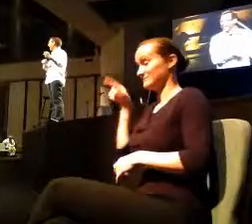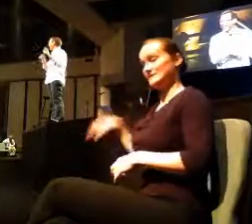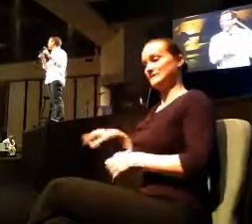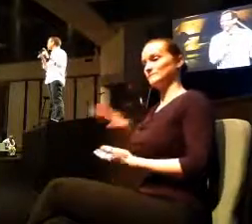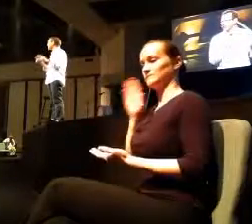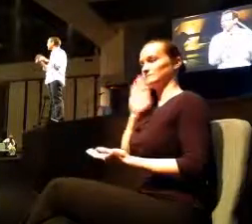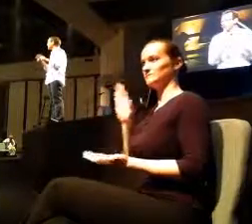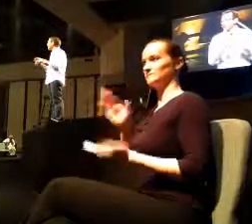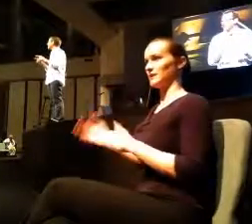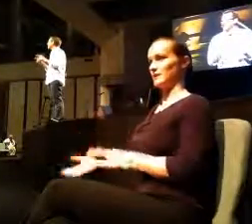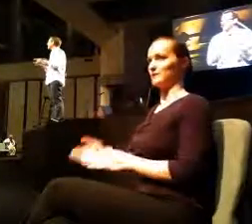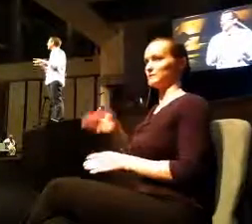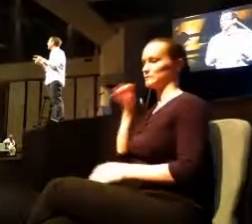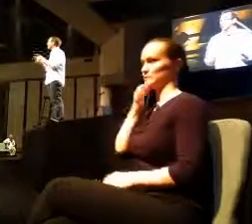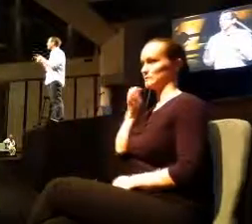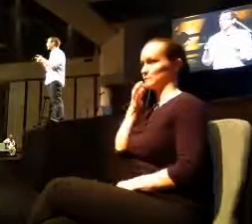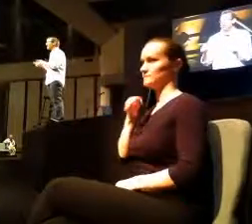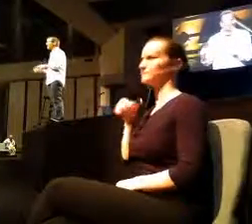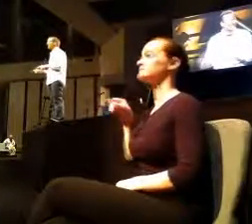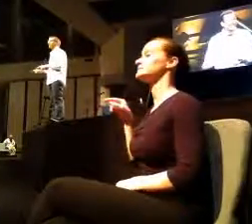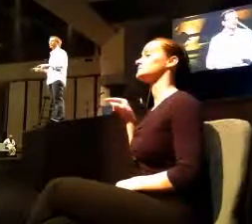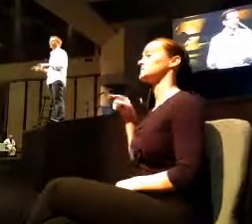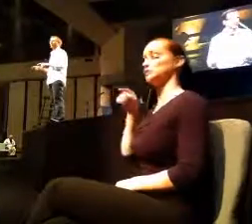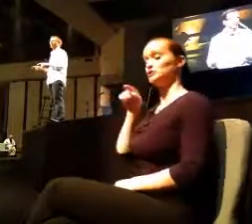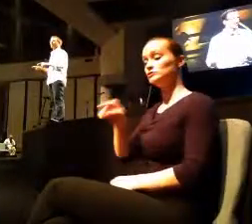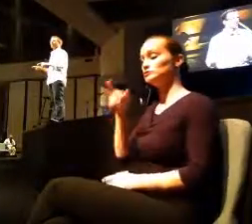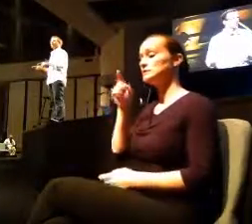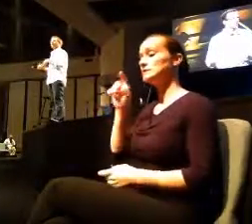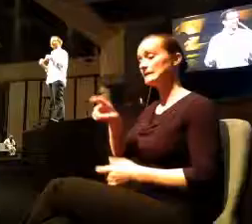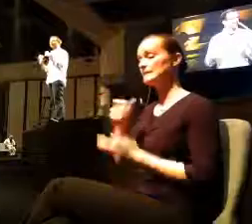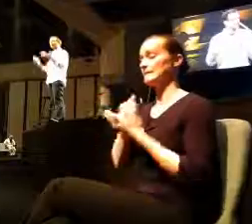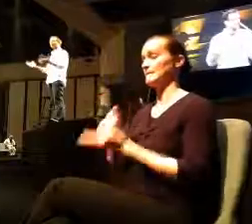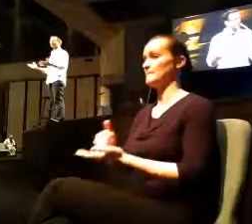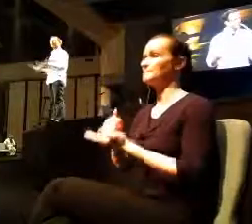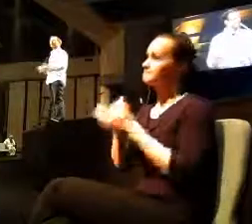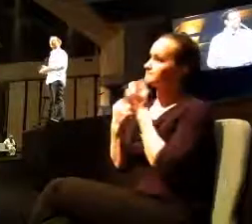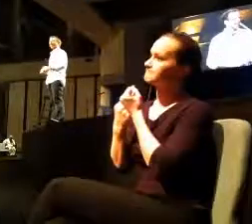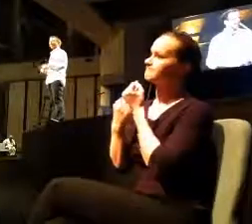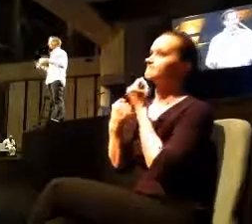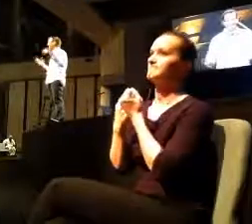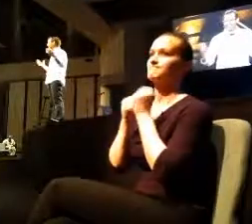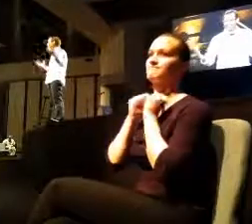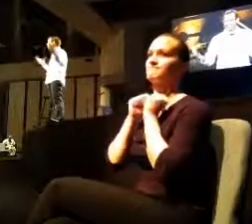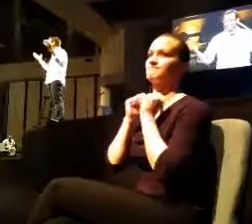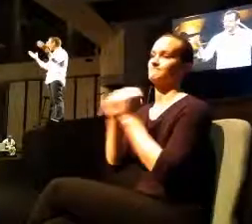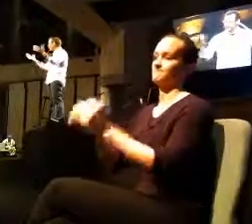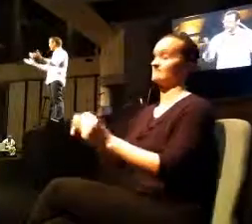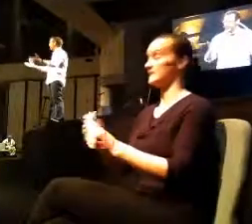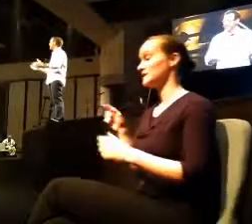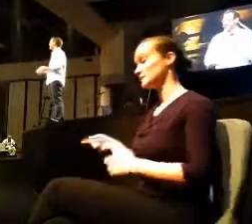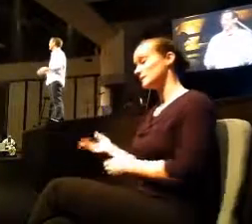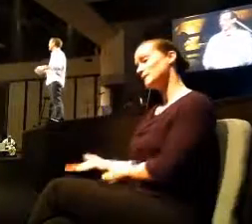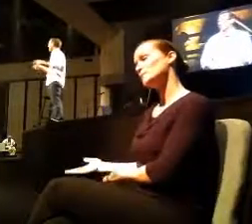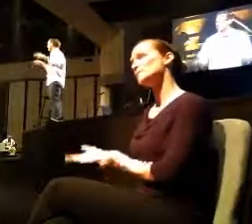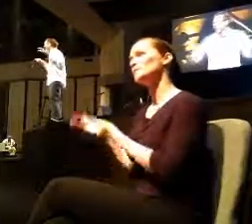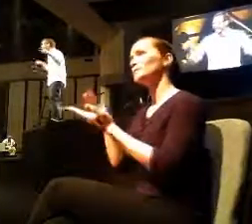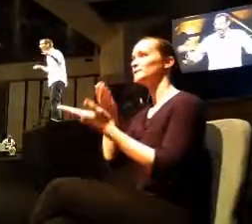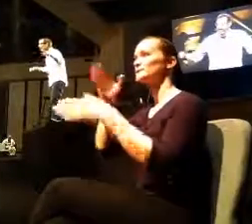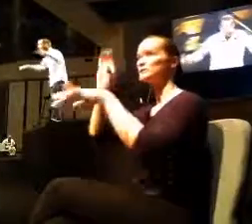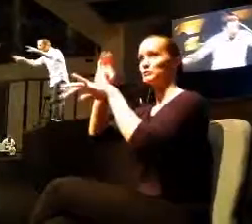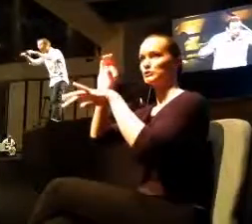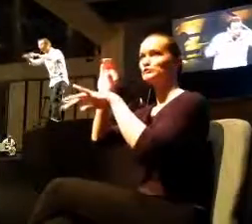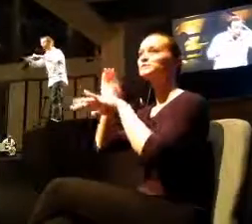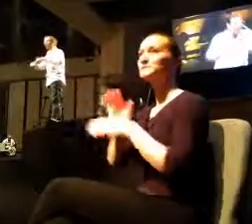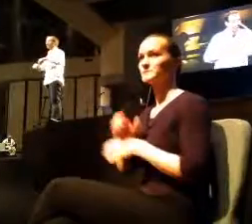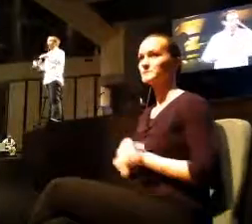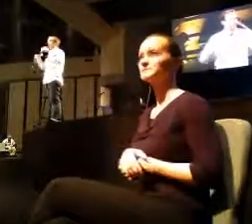here and that she needs something sustainable in her spiritual life. And he brings her to this place.